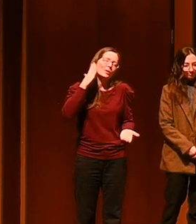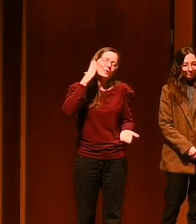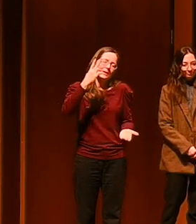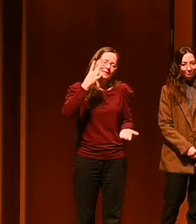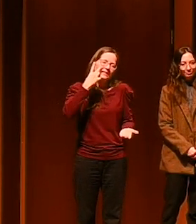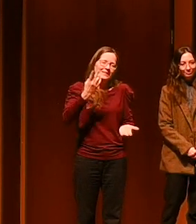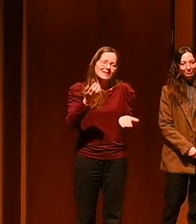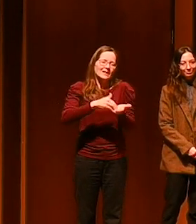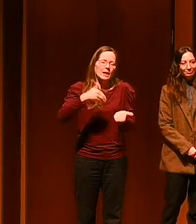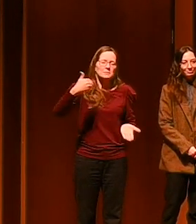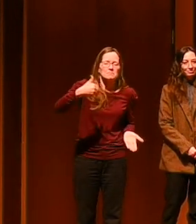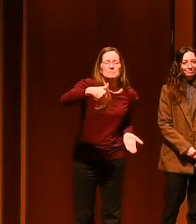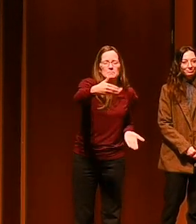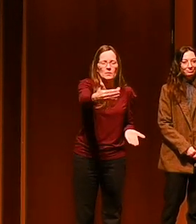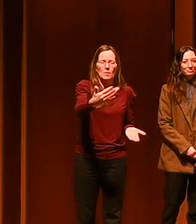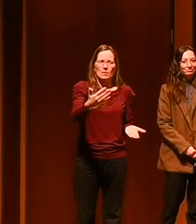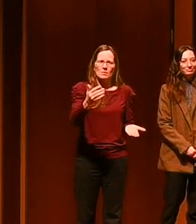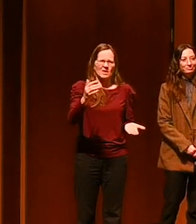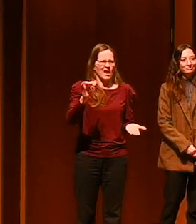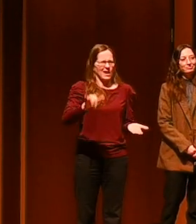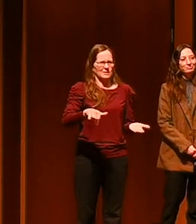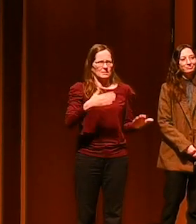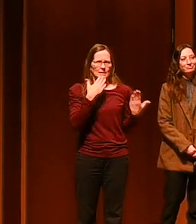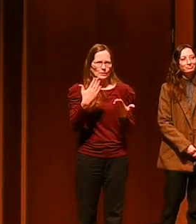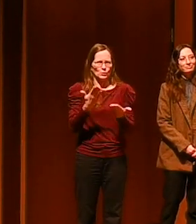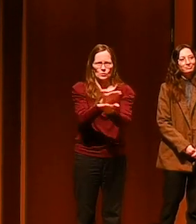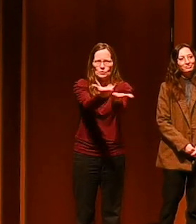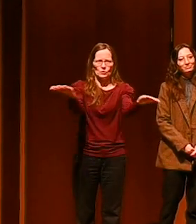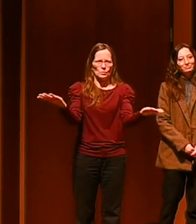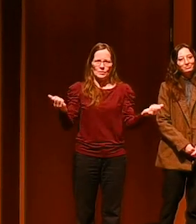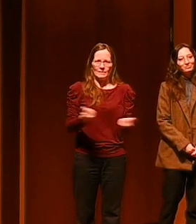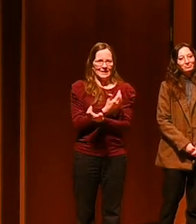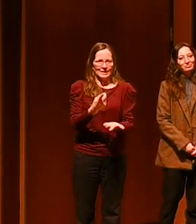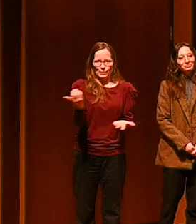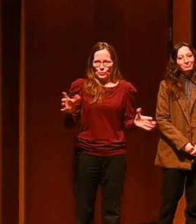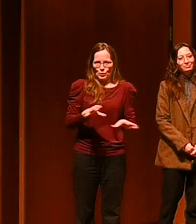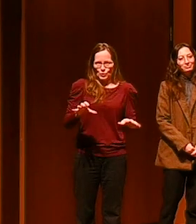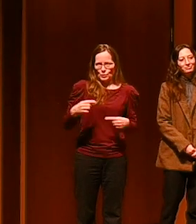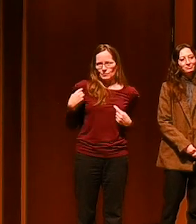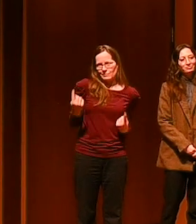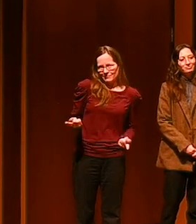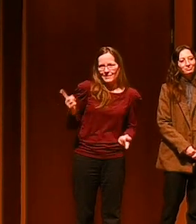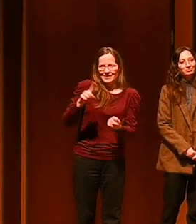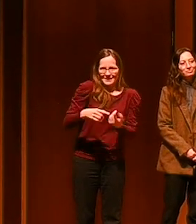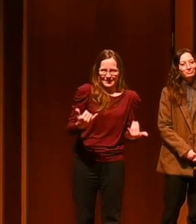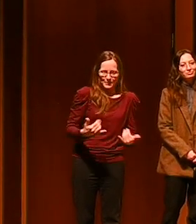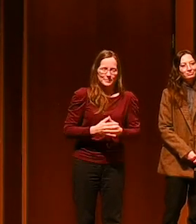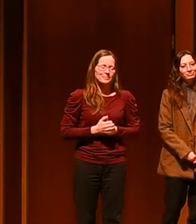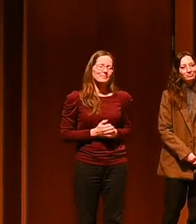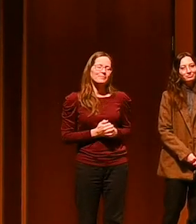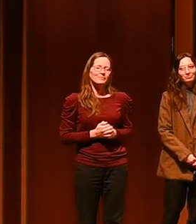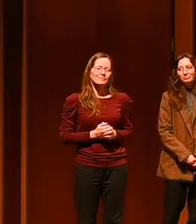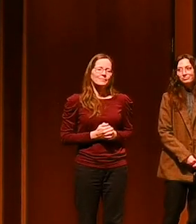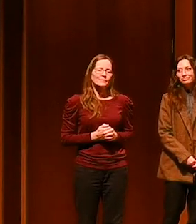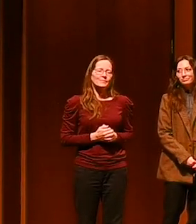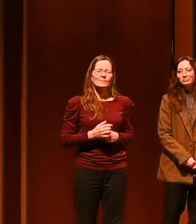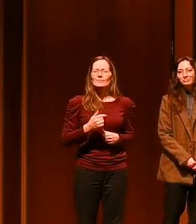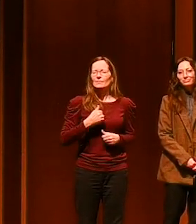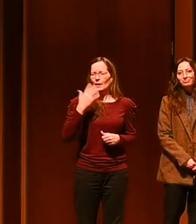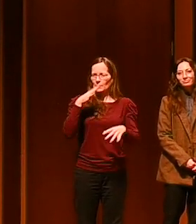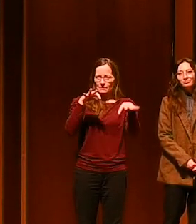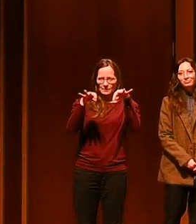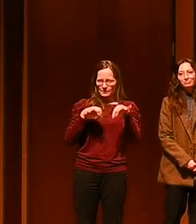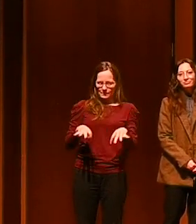work that you all have all done for many, many decades leading until now. Just a little bit about who we are. Again, we're based in